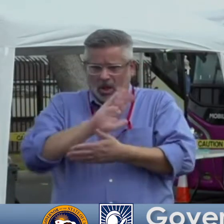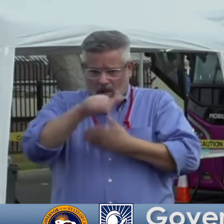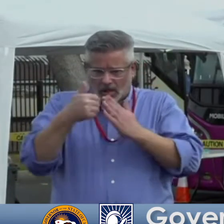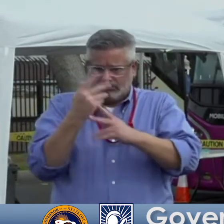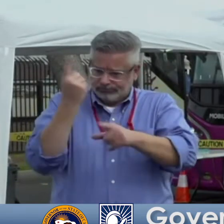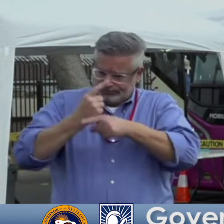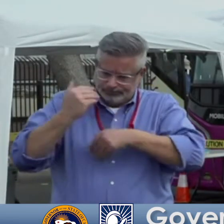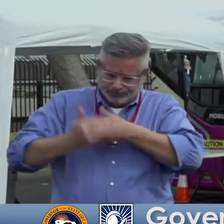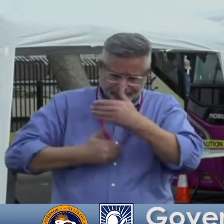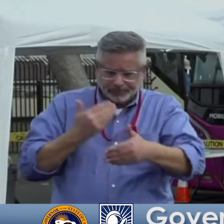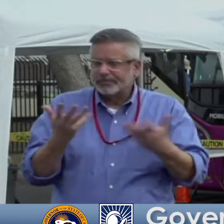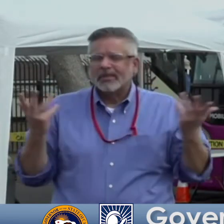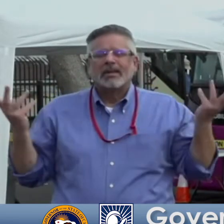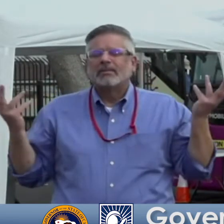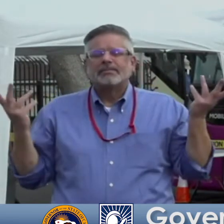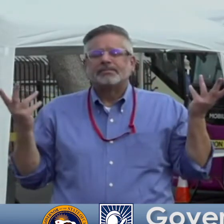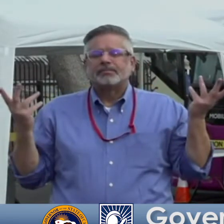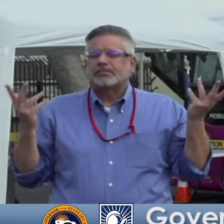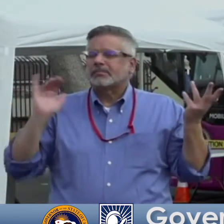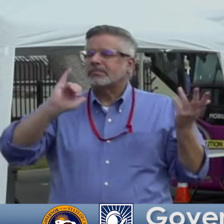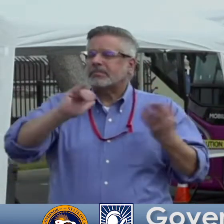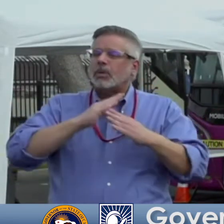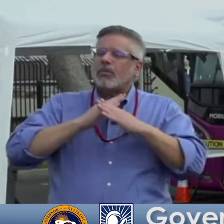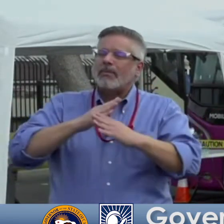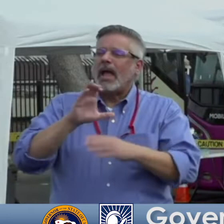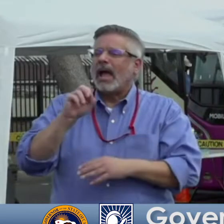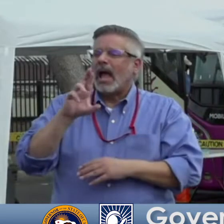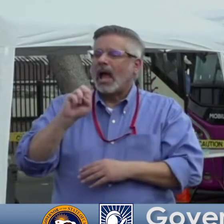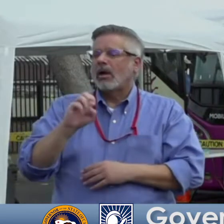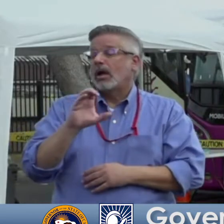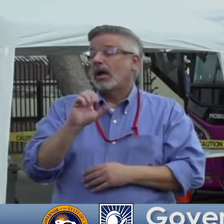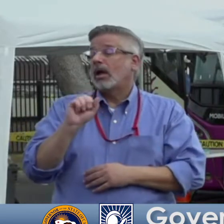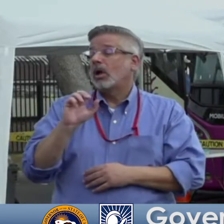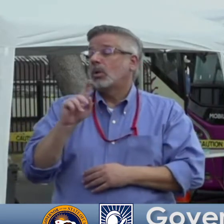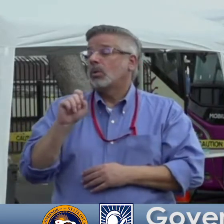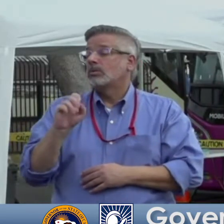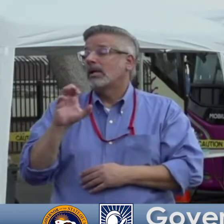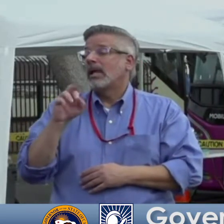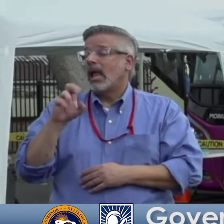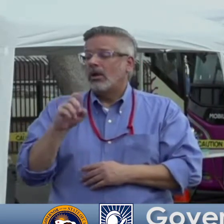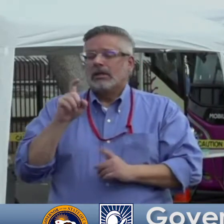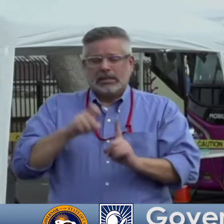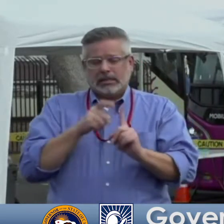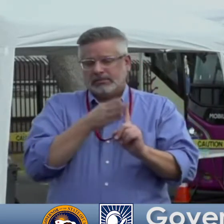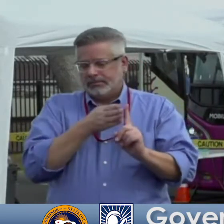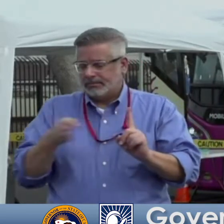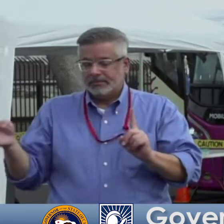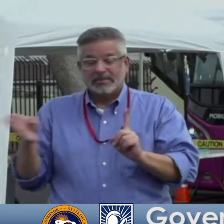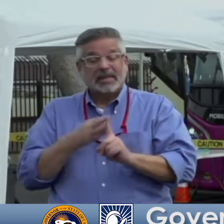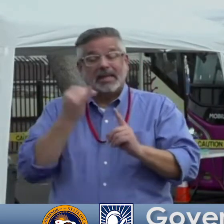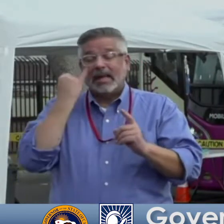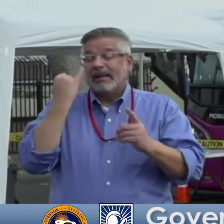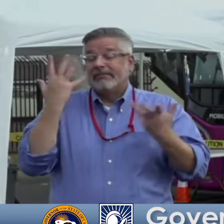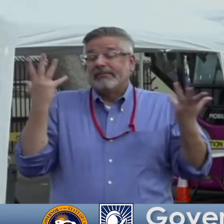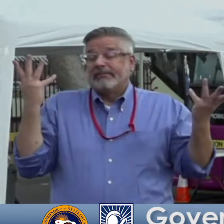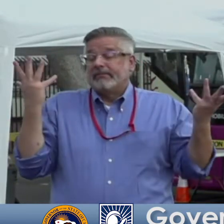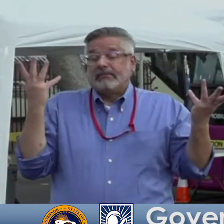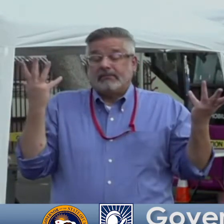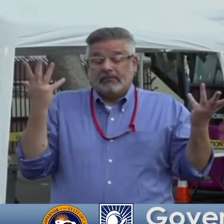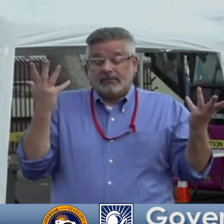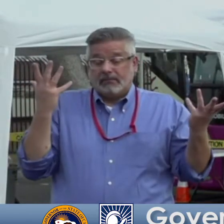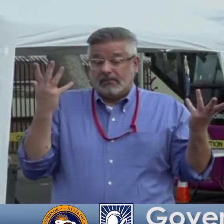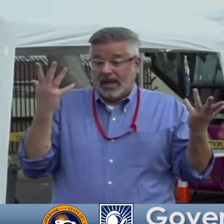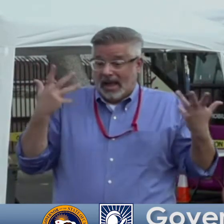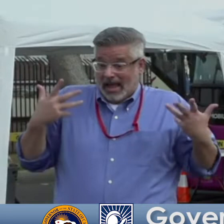ultimately to preventative care and acute care needs across the spectrum. So if nothing else, the